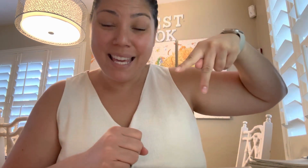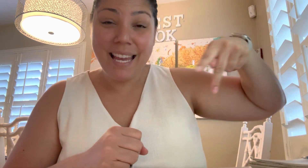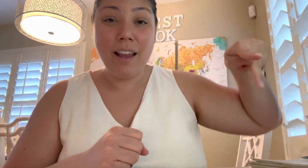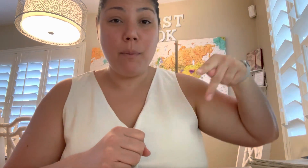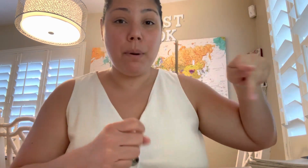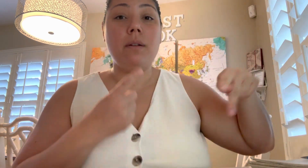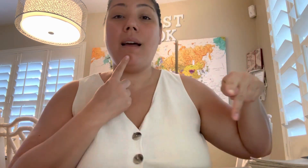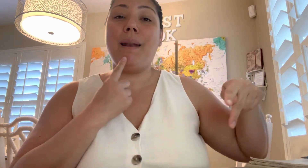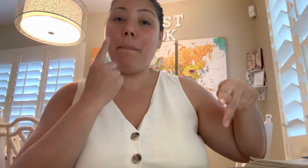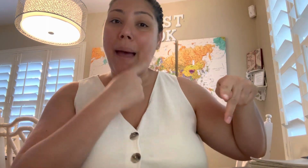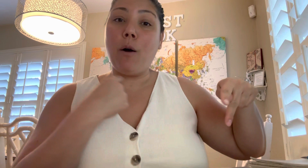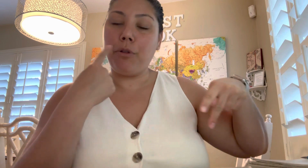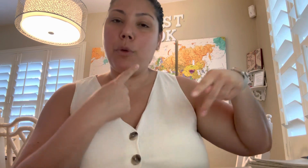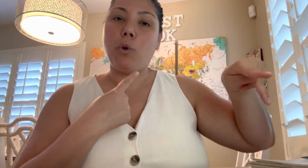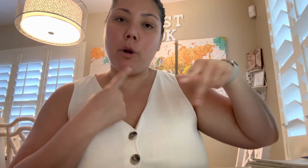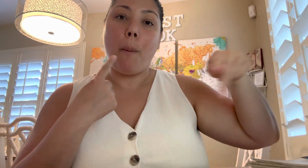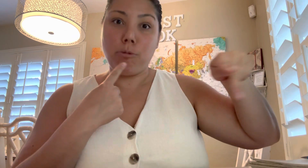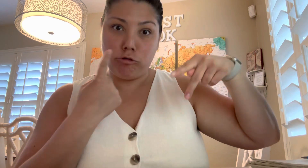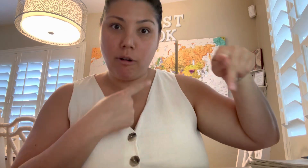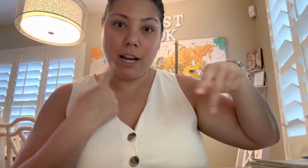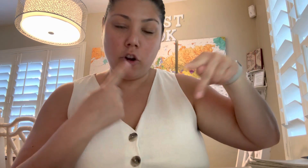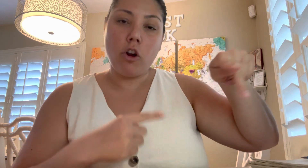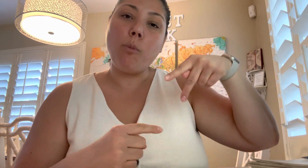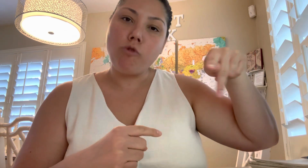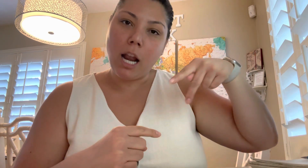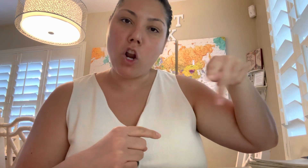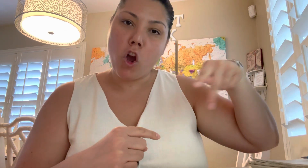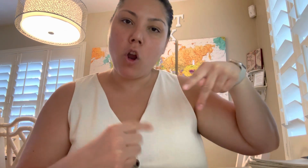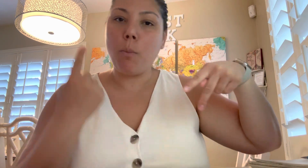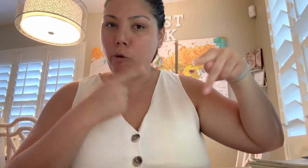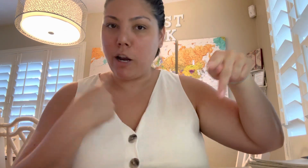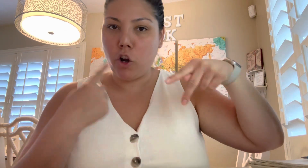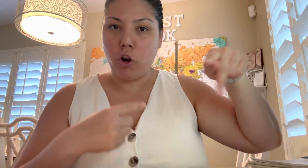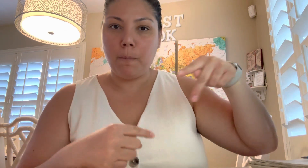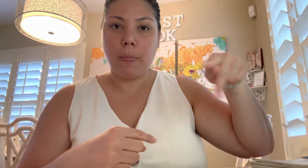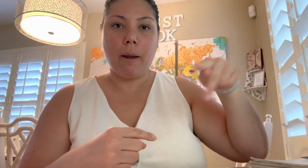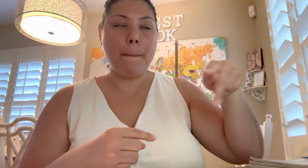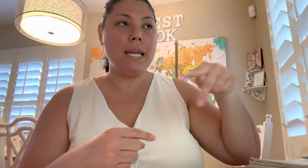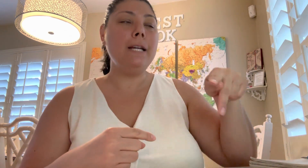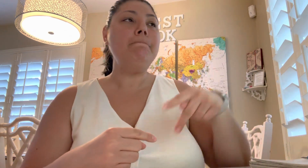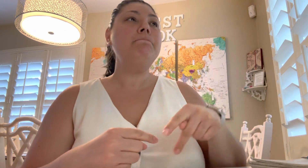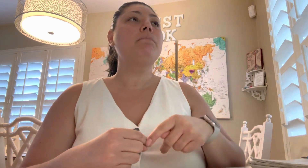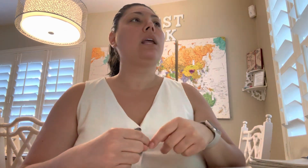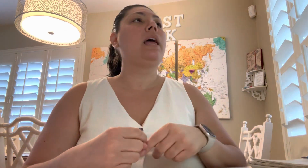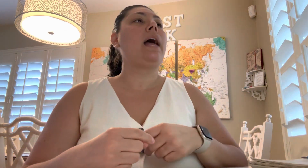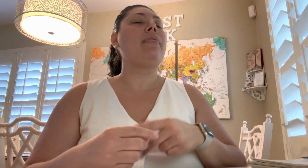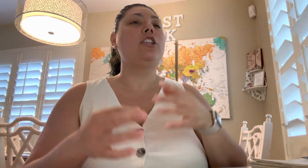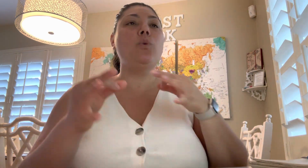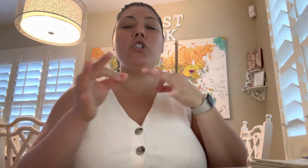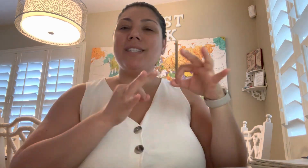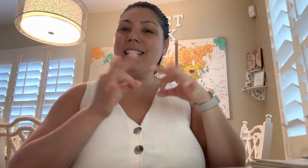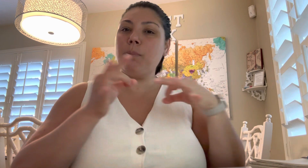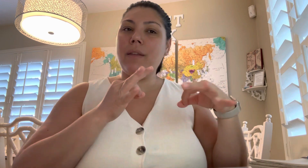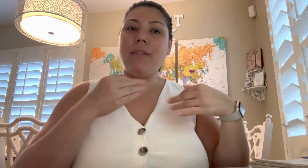P, and mouth the word predator, right? P. And then you would just explain that that's